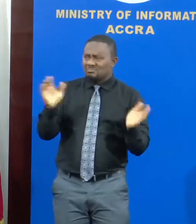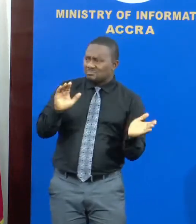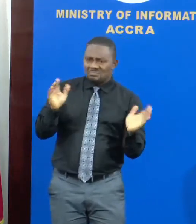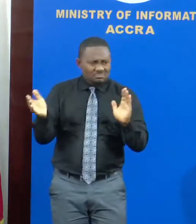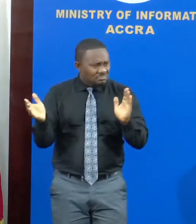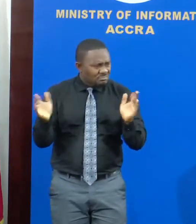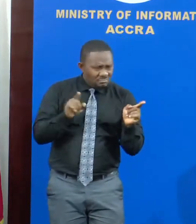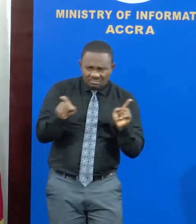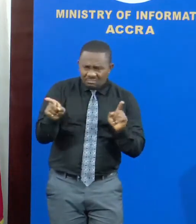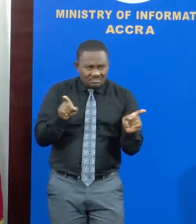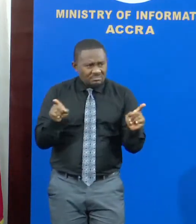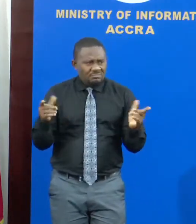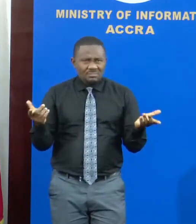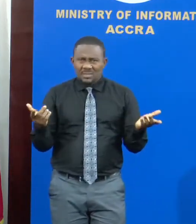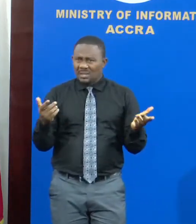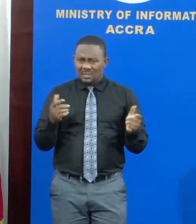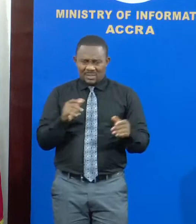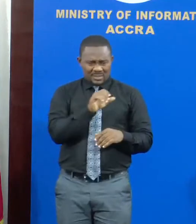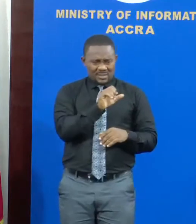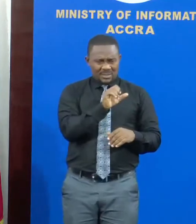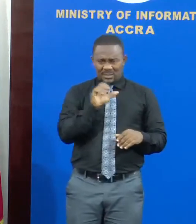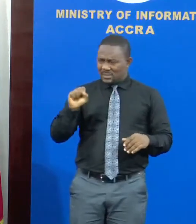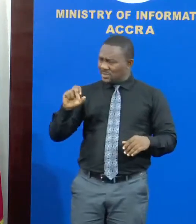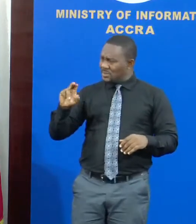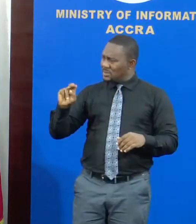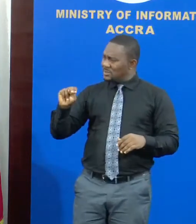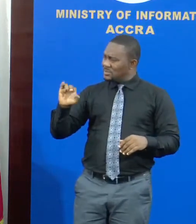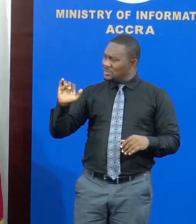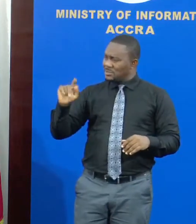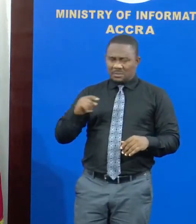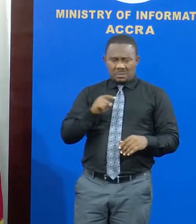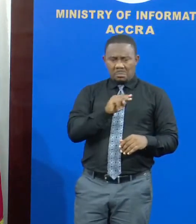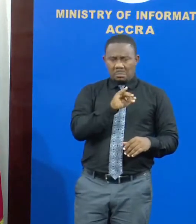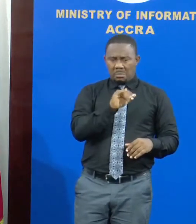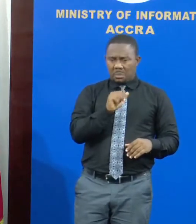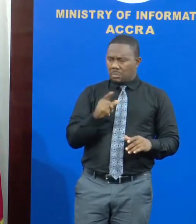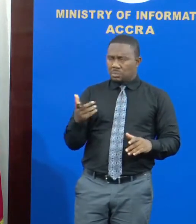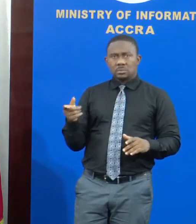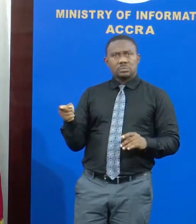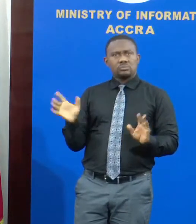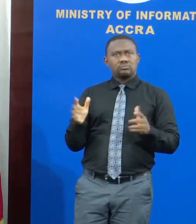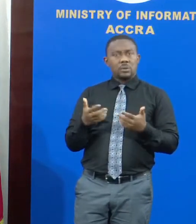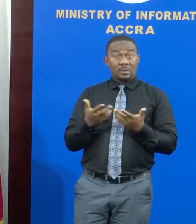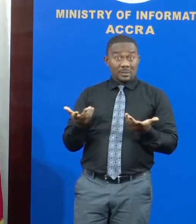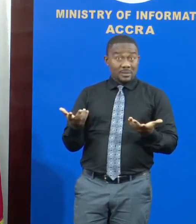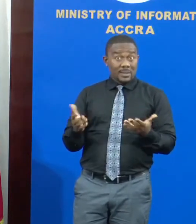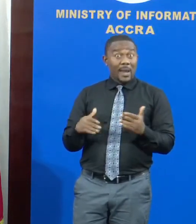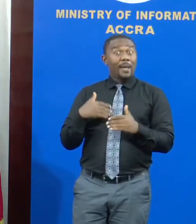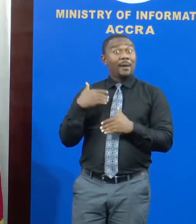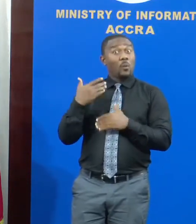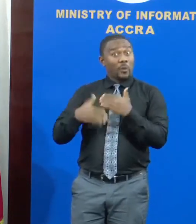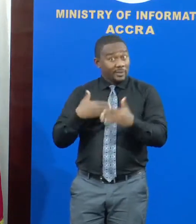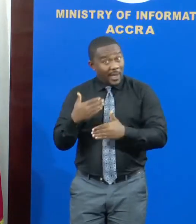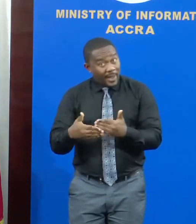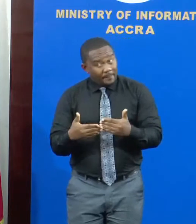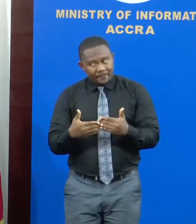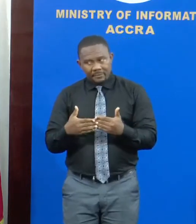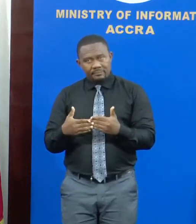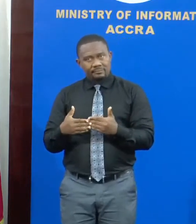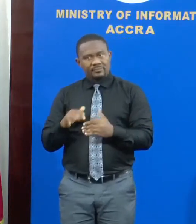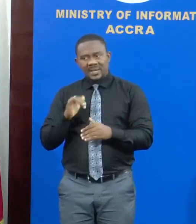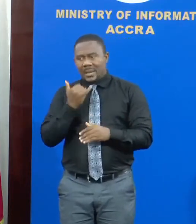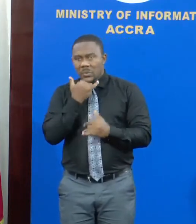to what NIA has and what SNET has. So over time, all these kinks are going to be weaned out